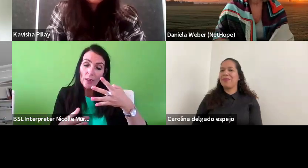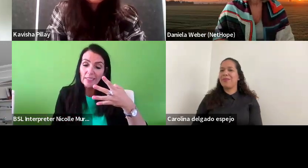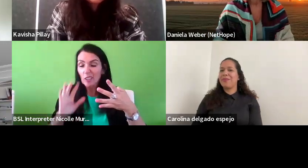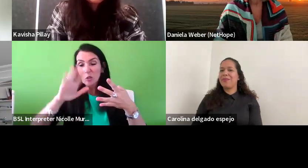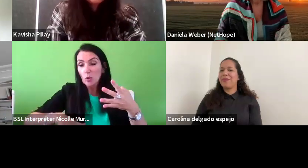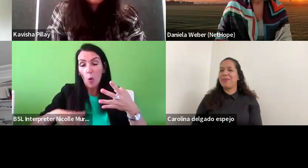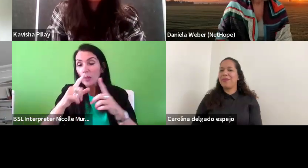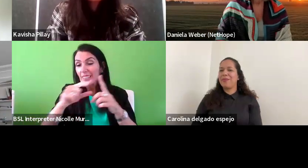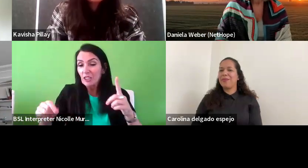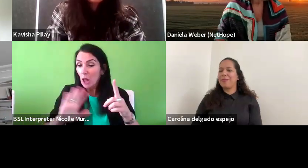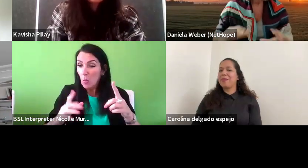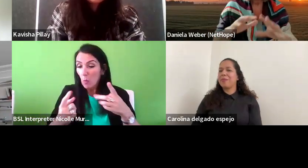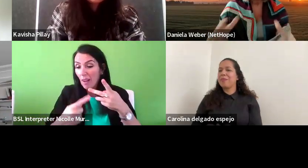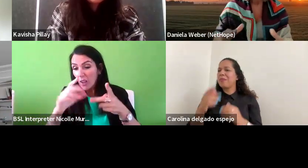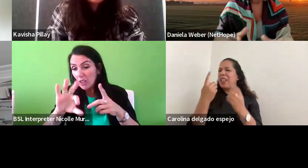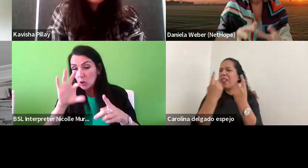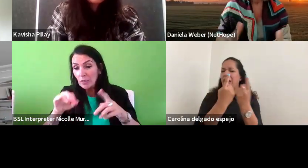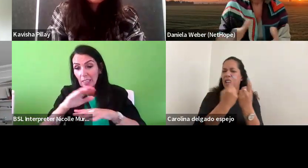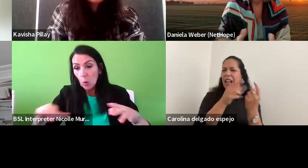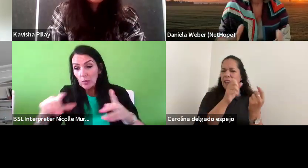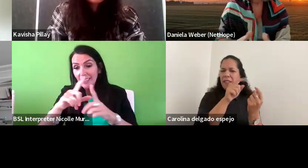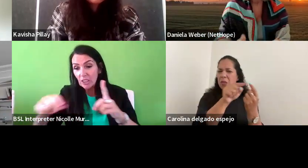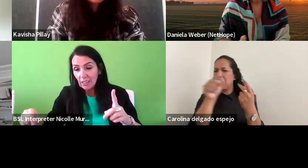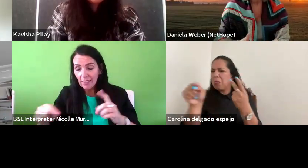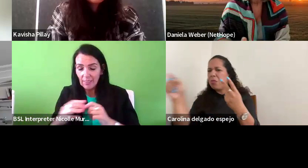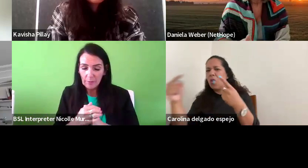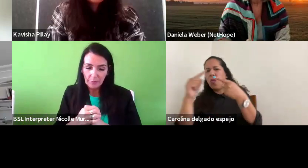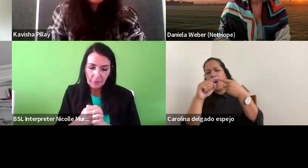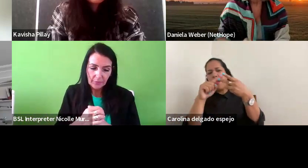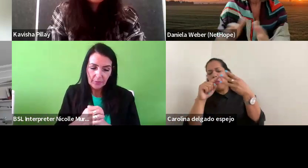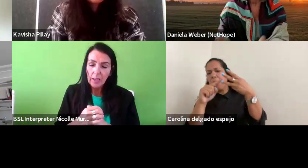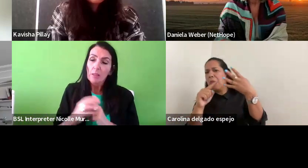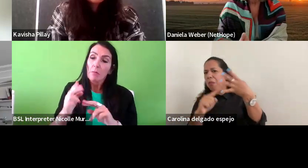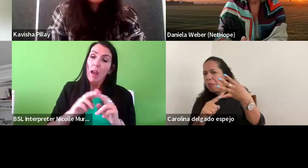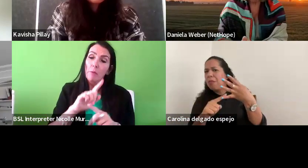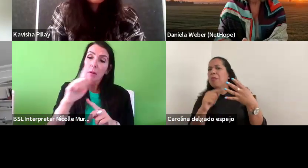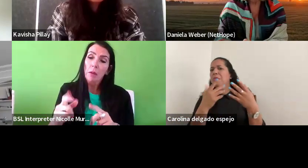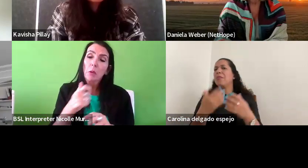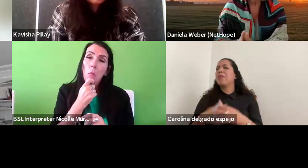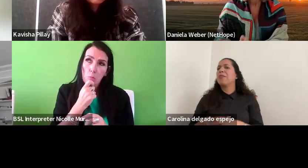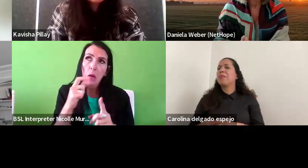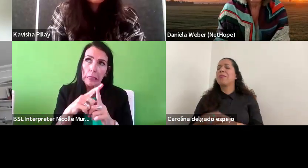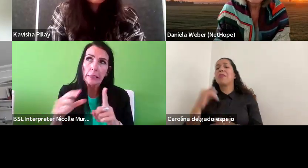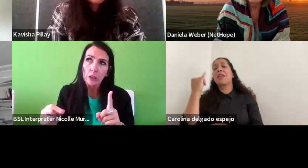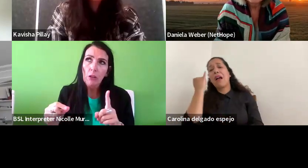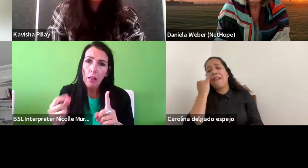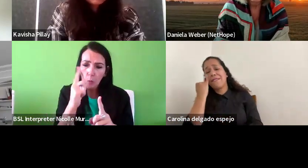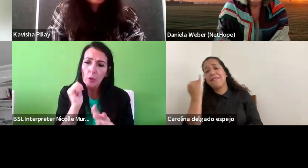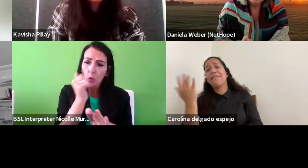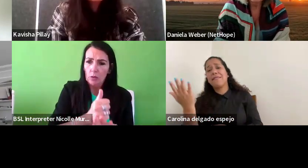necessarily digital. And then if we're saying, okay, digital seems the right one, then build a prototype,